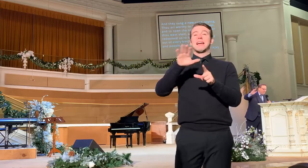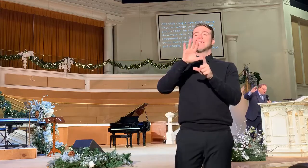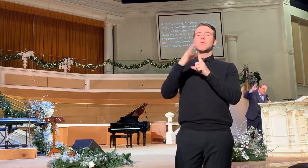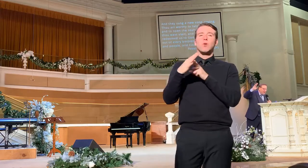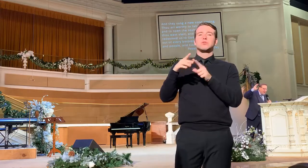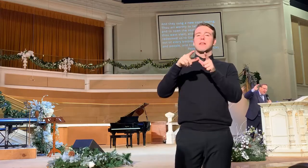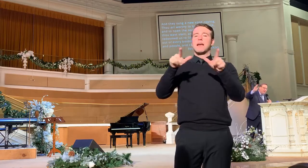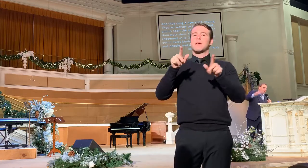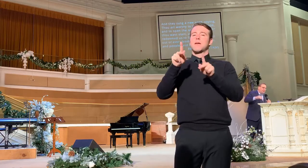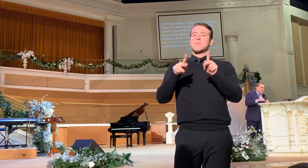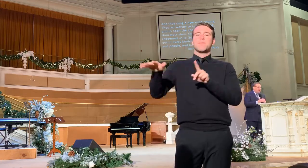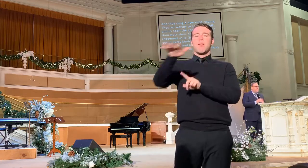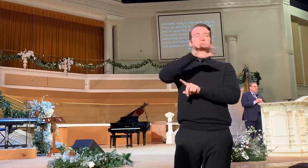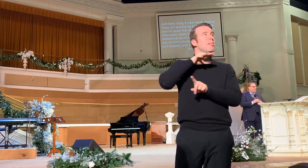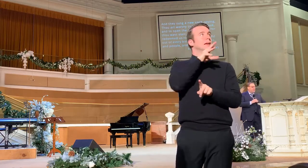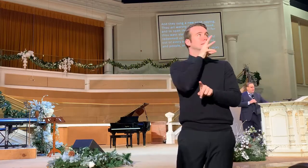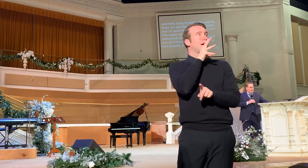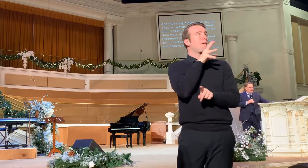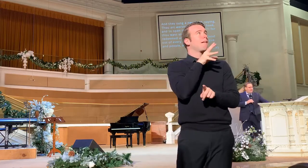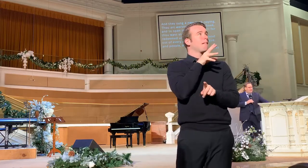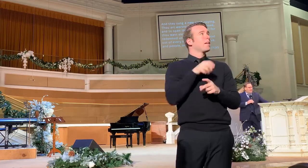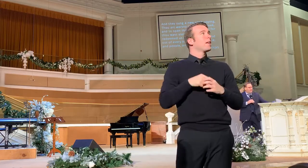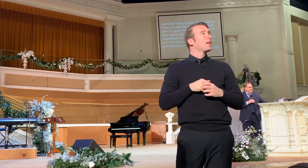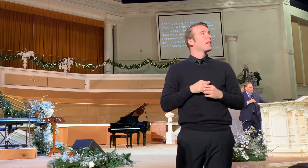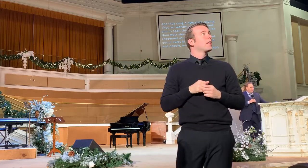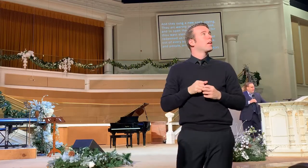and people and nation.